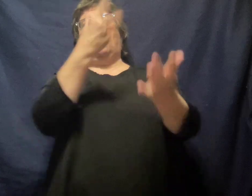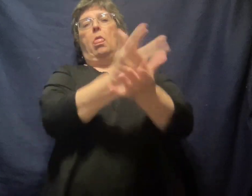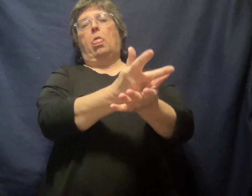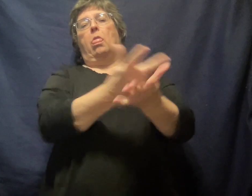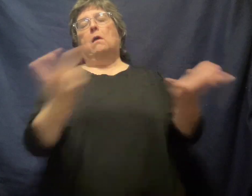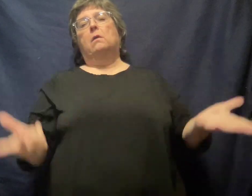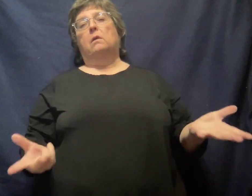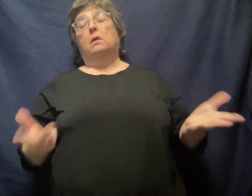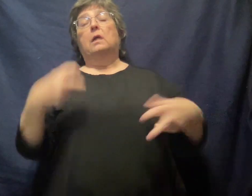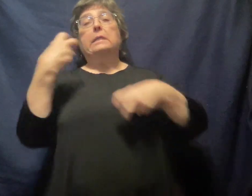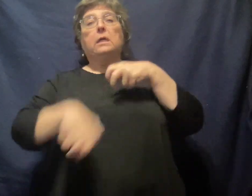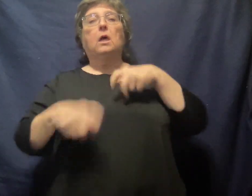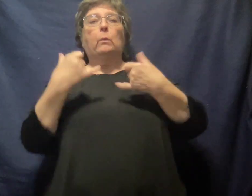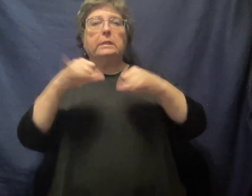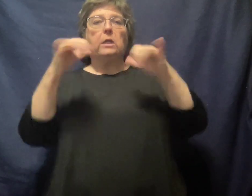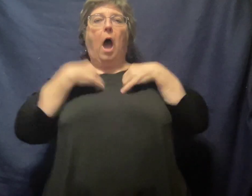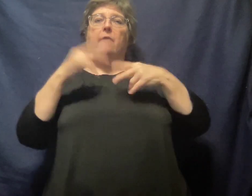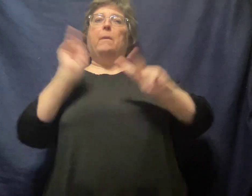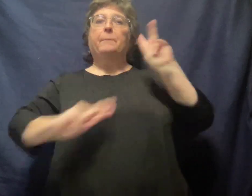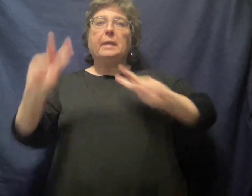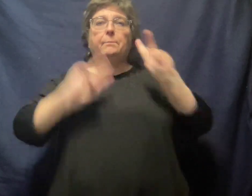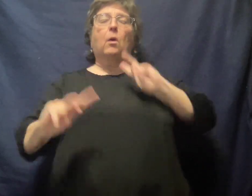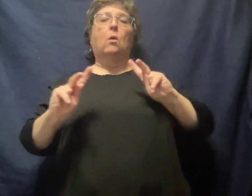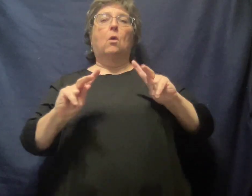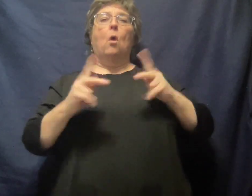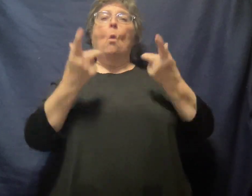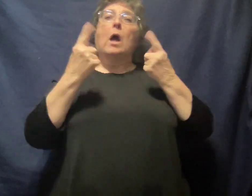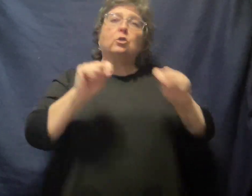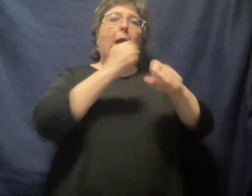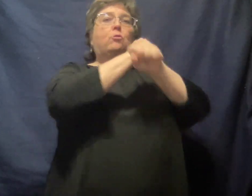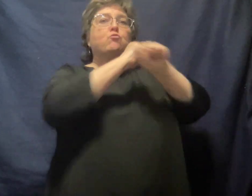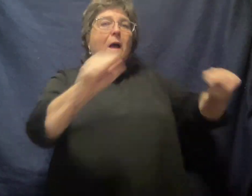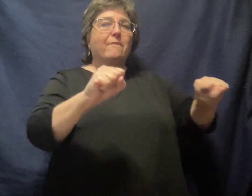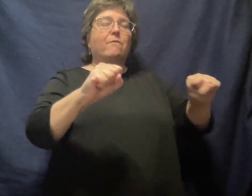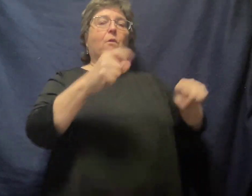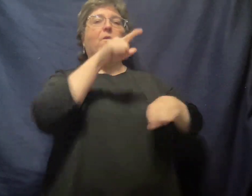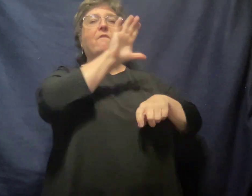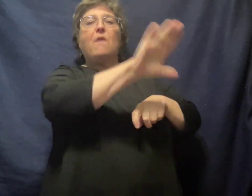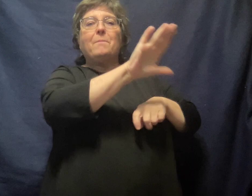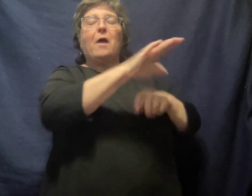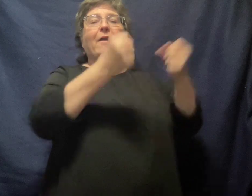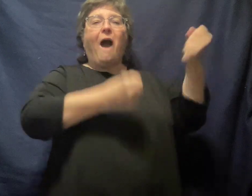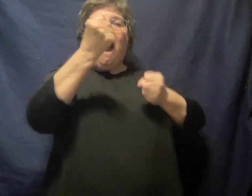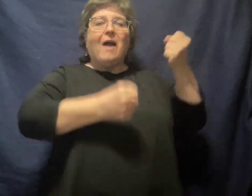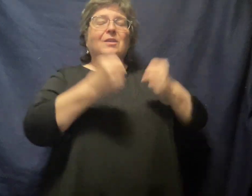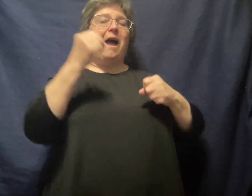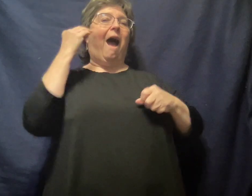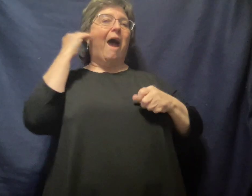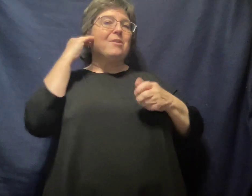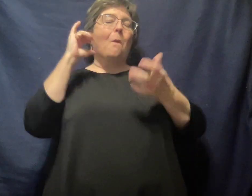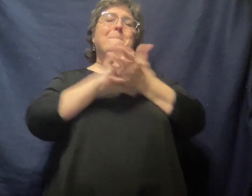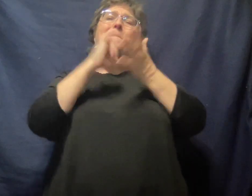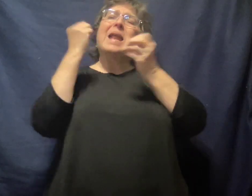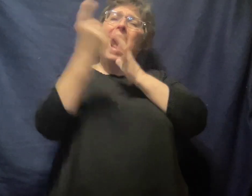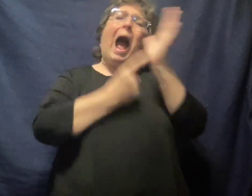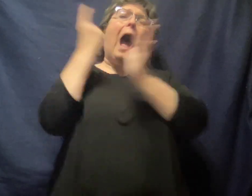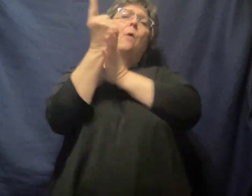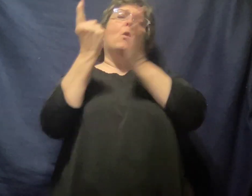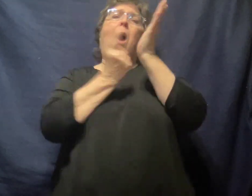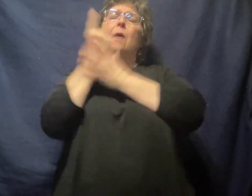difficult. We still have people that we are attempting to rescue from their vehicles. I know this has been many hours that this has been going on, but